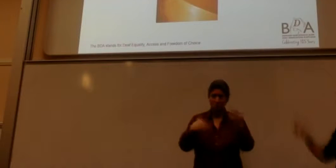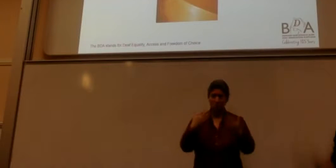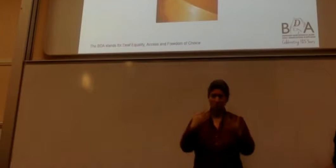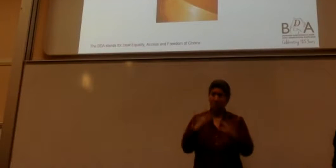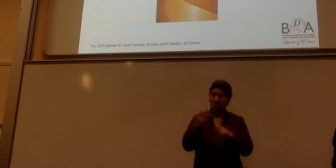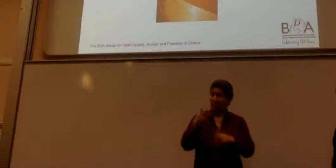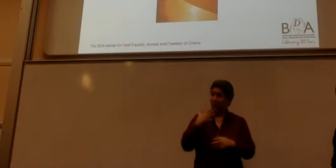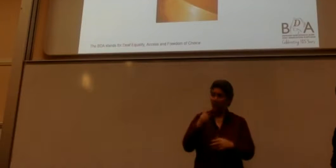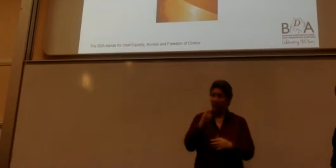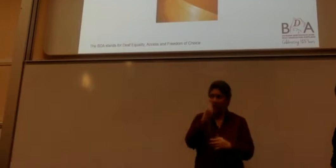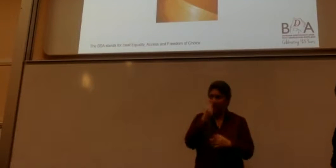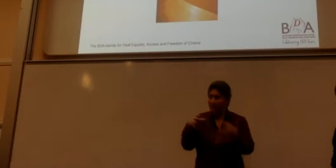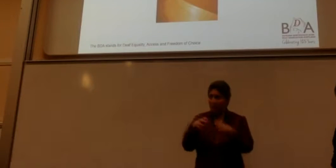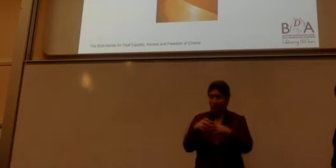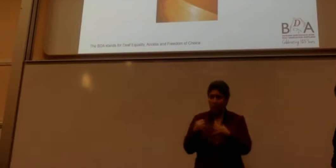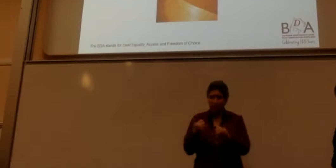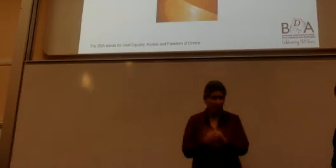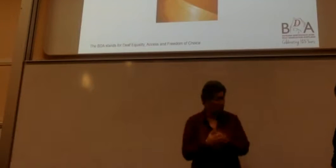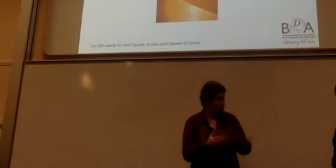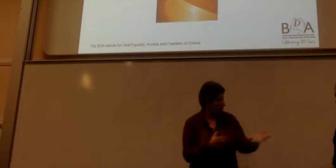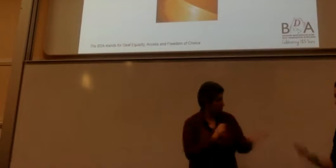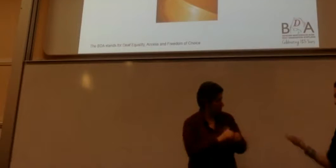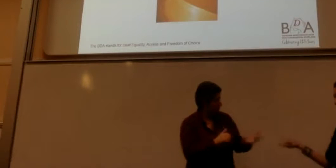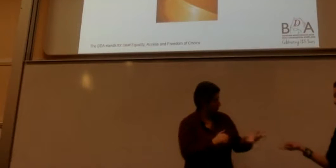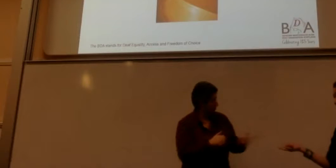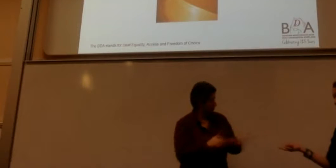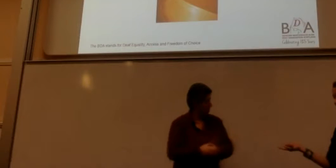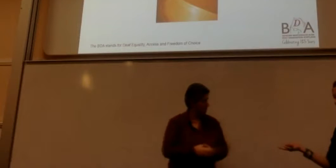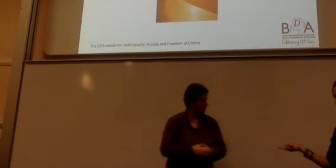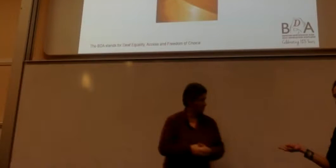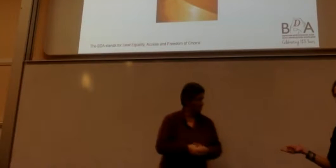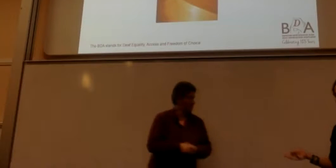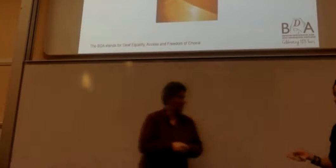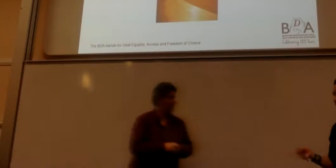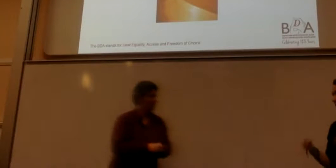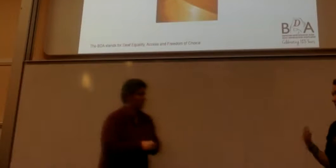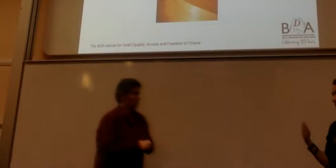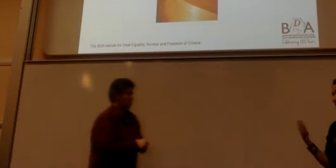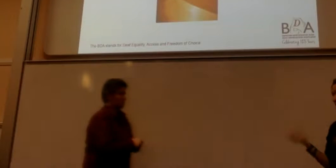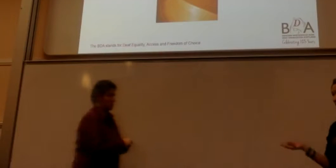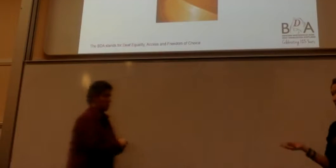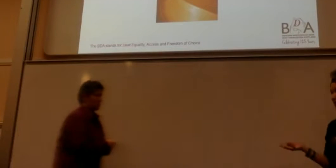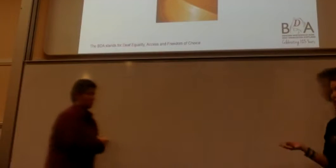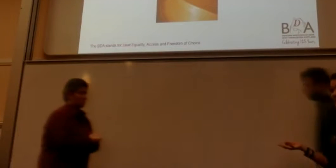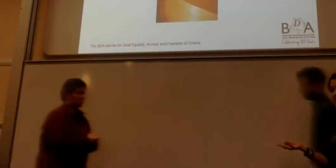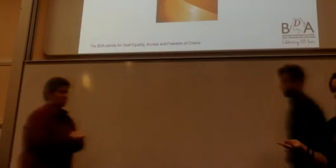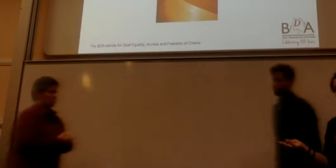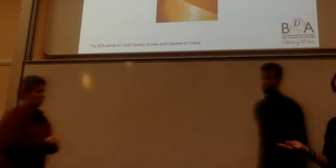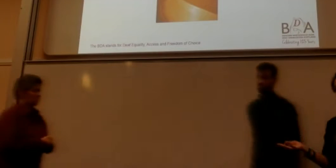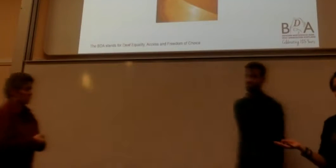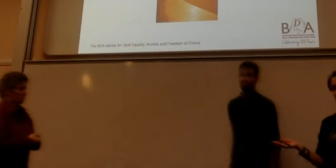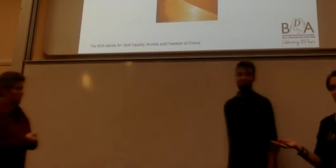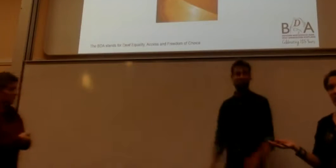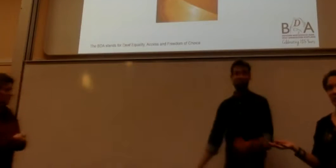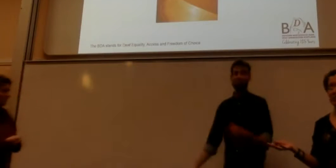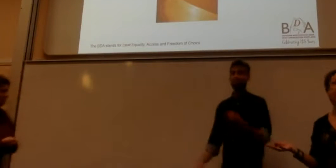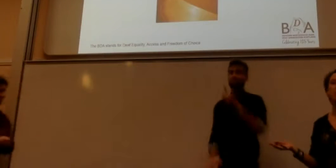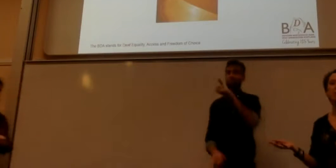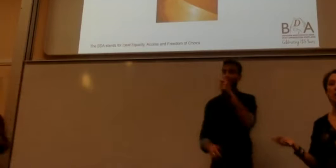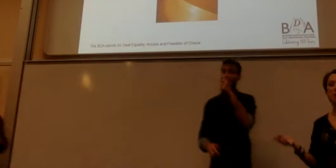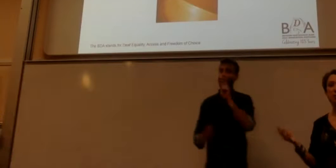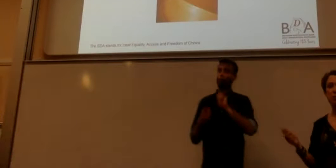there's absolutely nothing to stop people setting up deaf forums. There's a potential for that to happen. What do you think? I think that's a really big point,